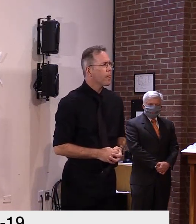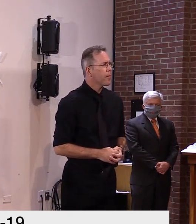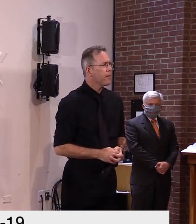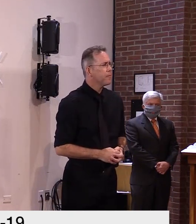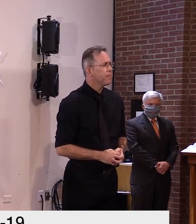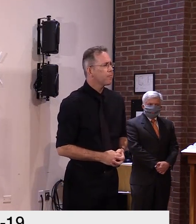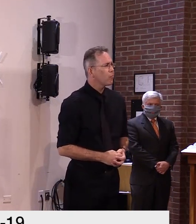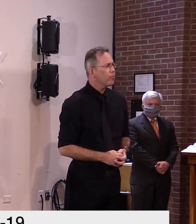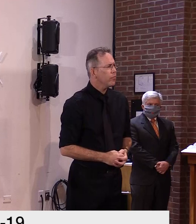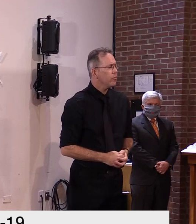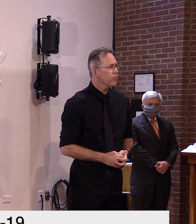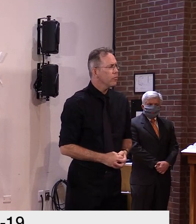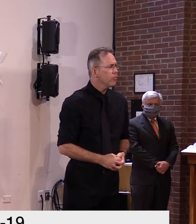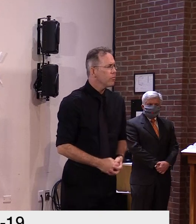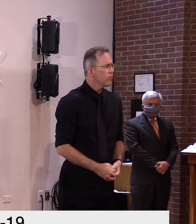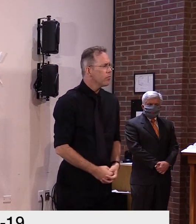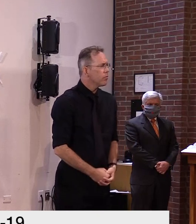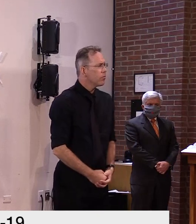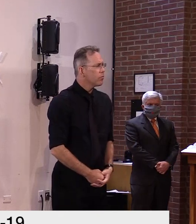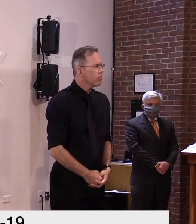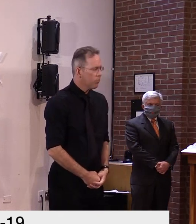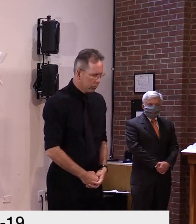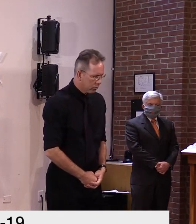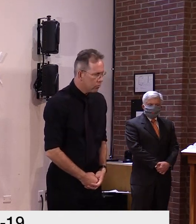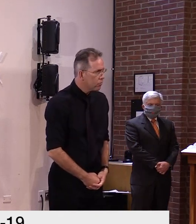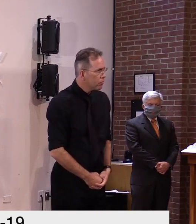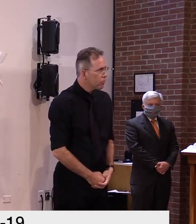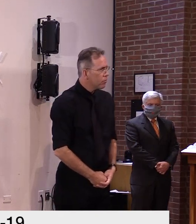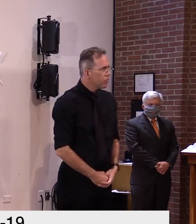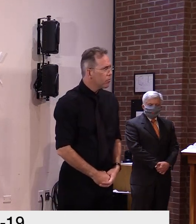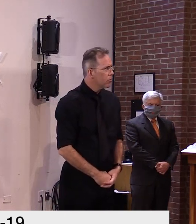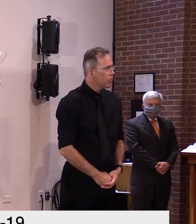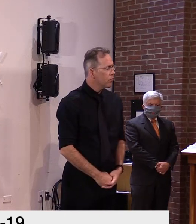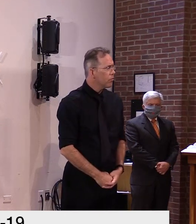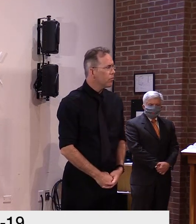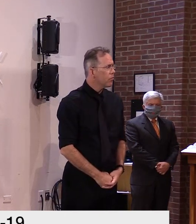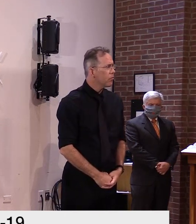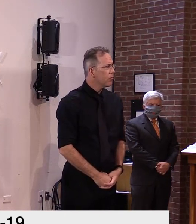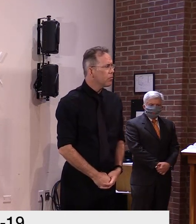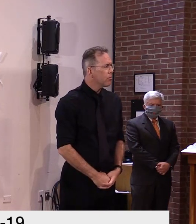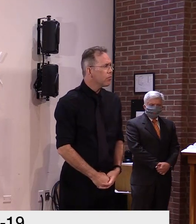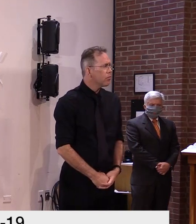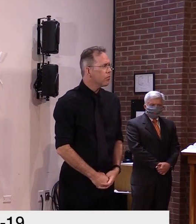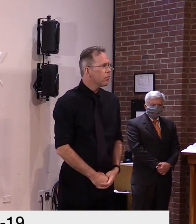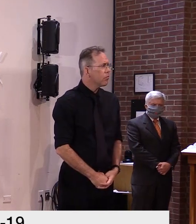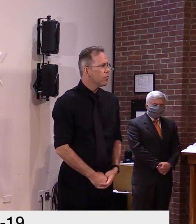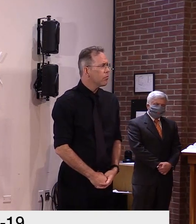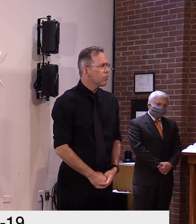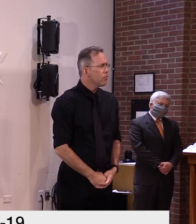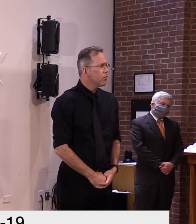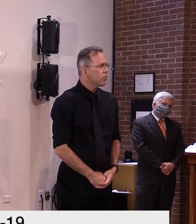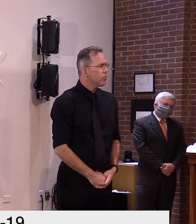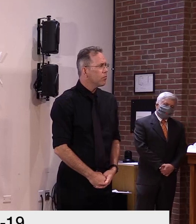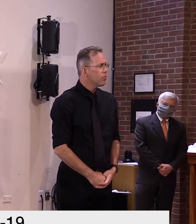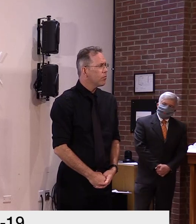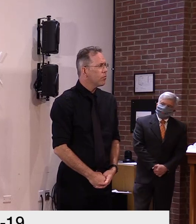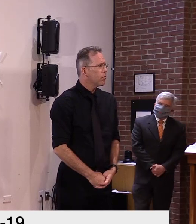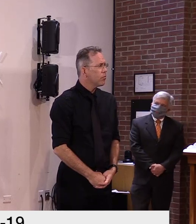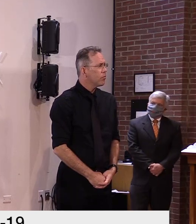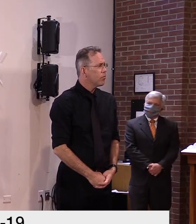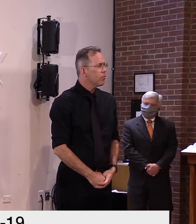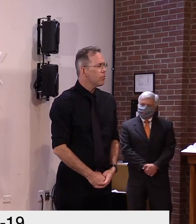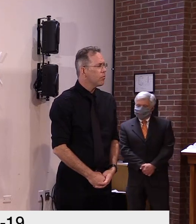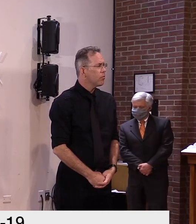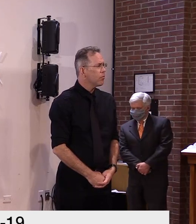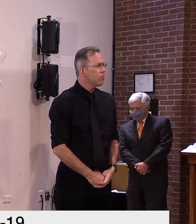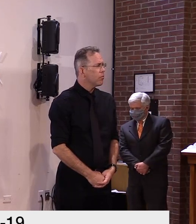viral spread and said that much of what we saw in the spring is likely to happen as we enter the fall and winter months.